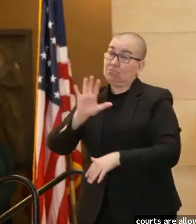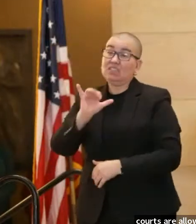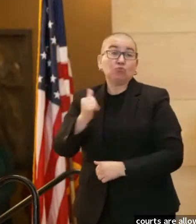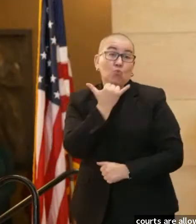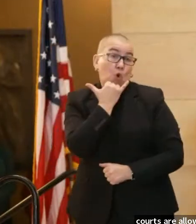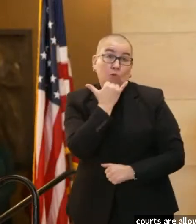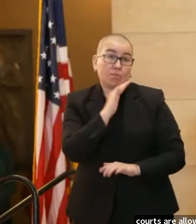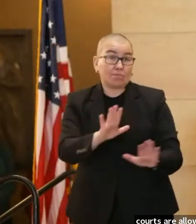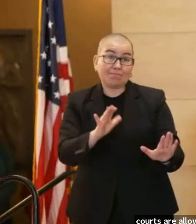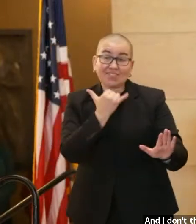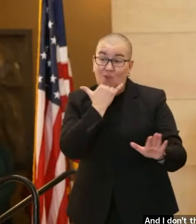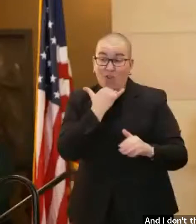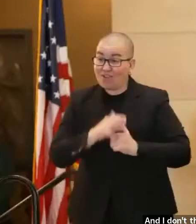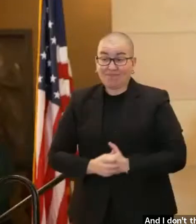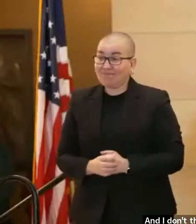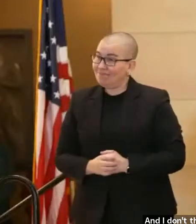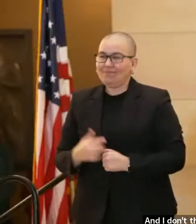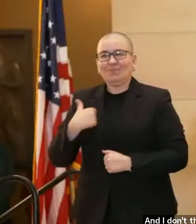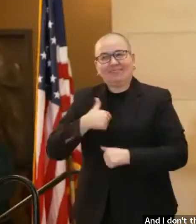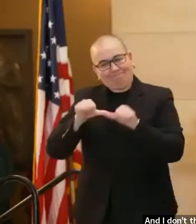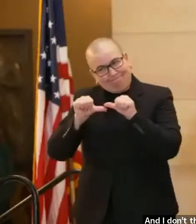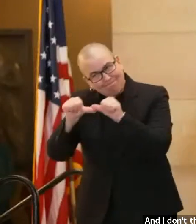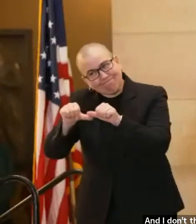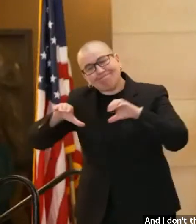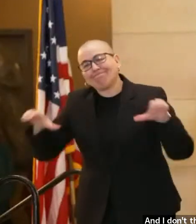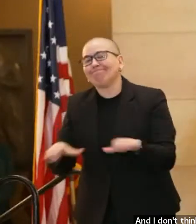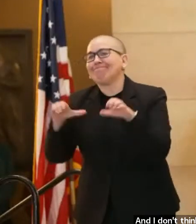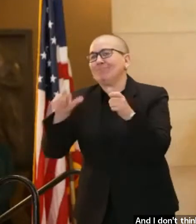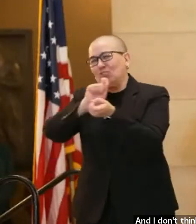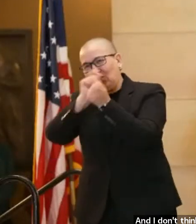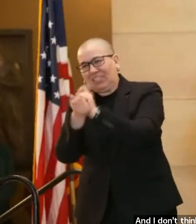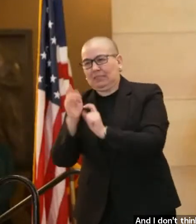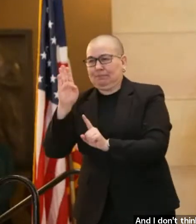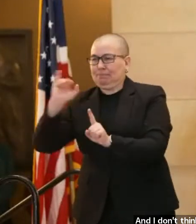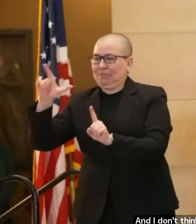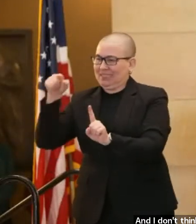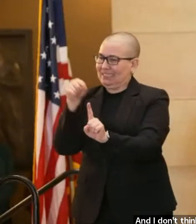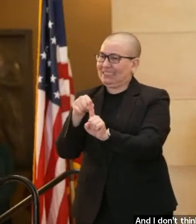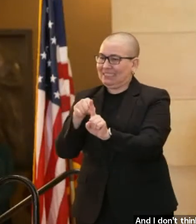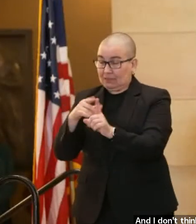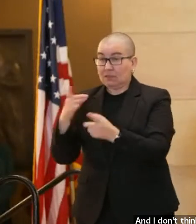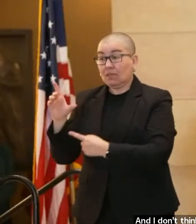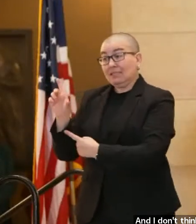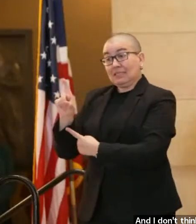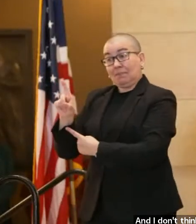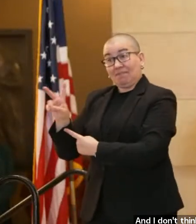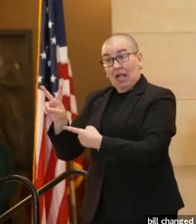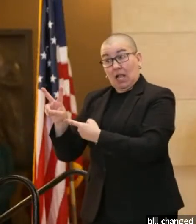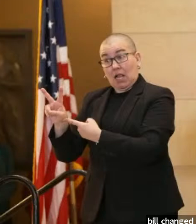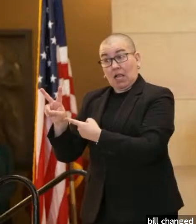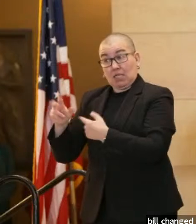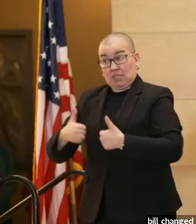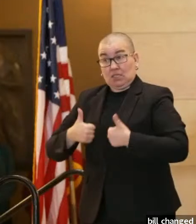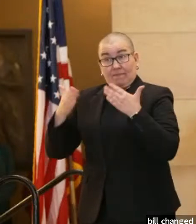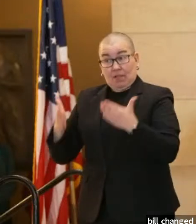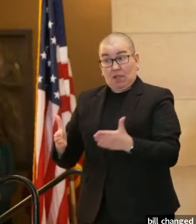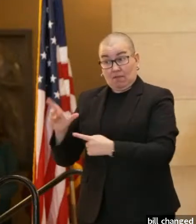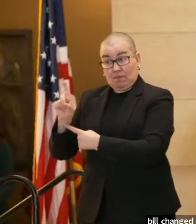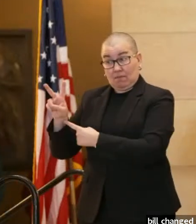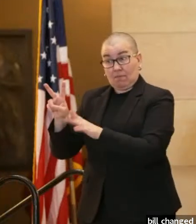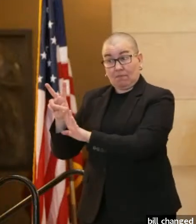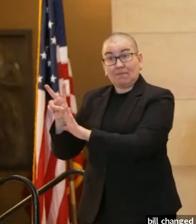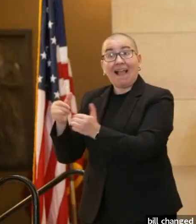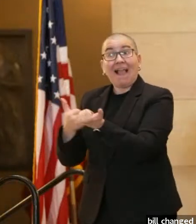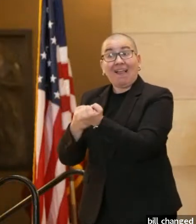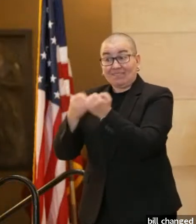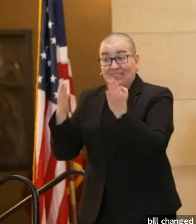are working to get that bill changed this year so that domestic violence survivors and their advocates have that